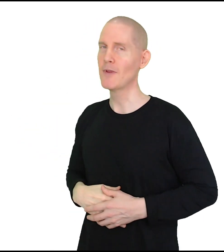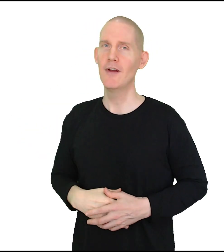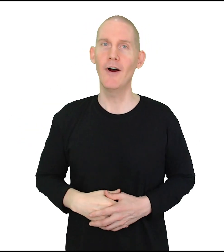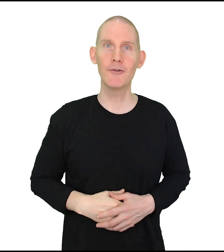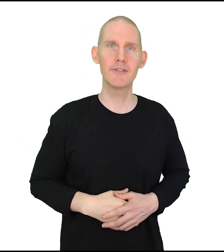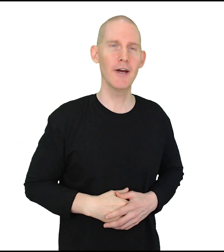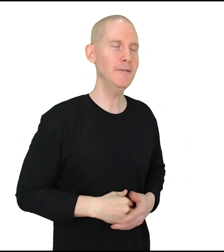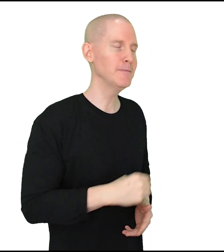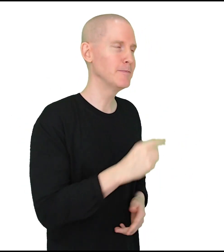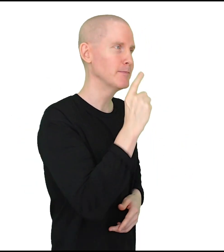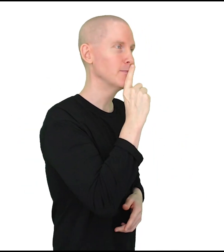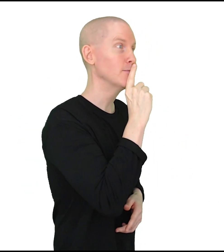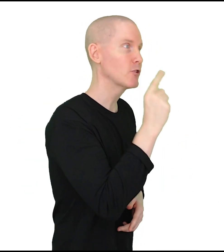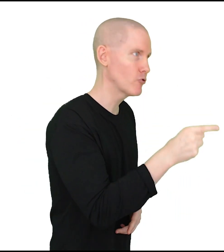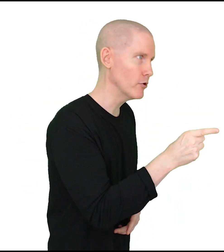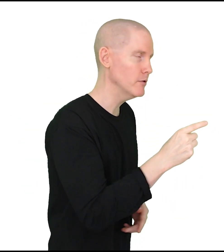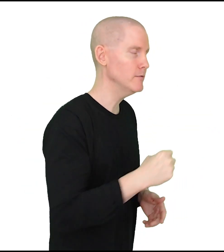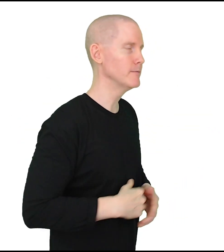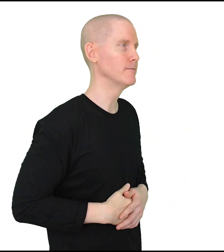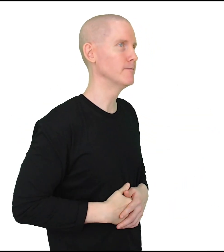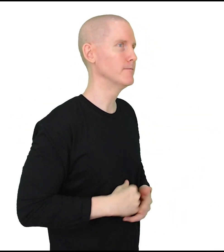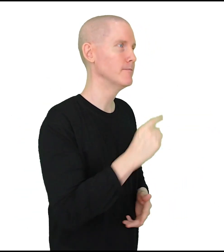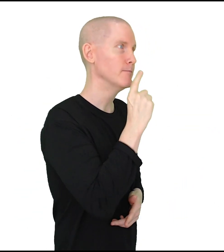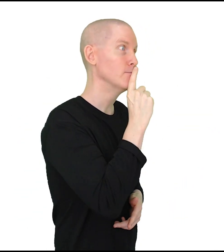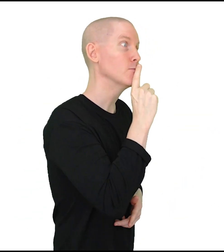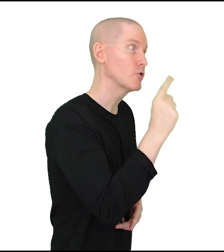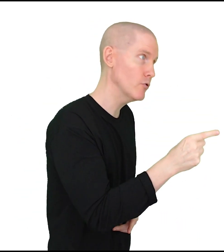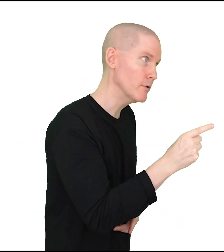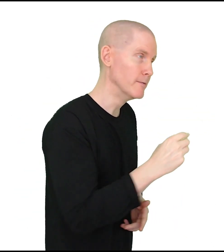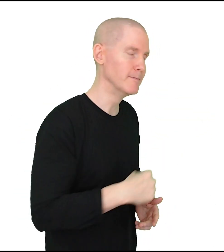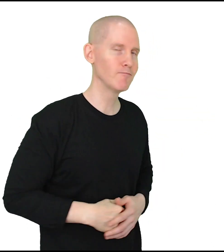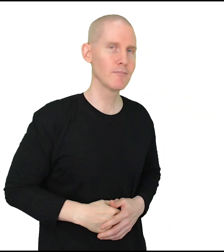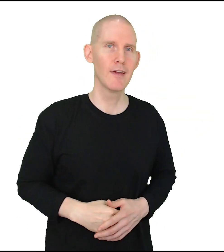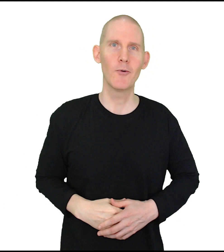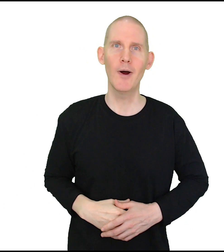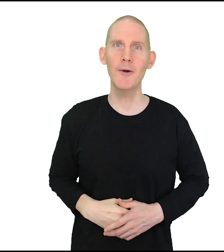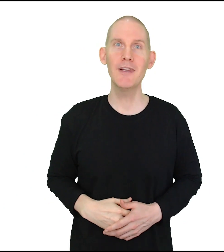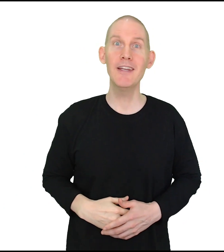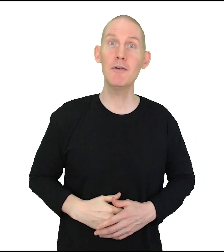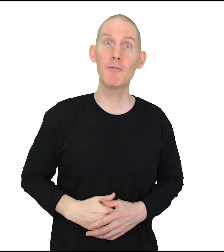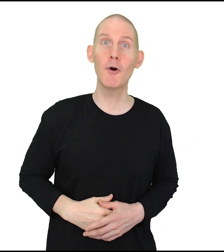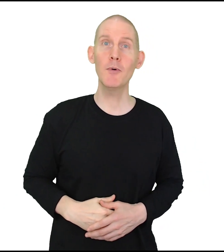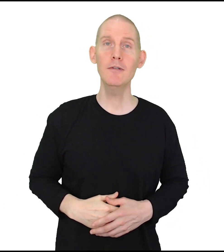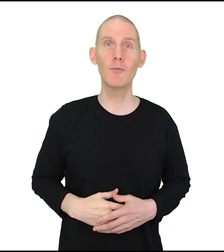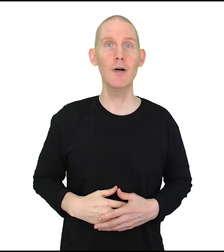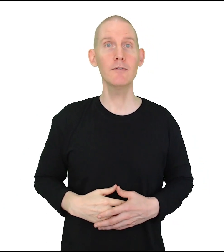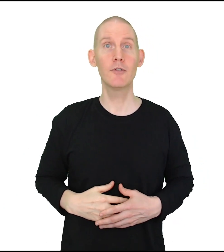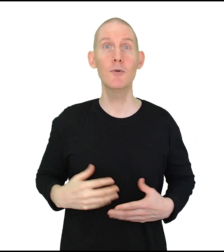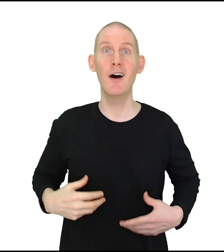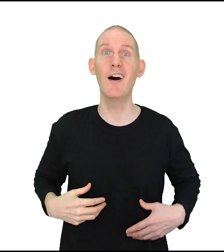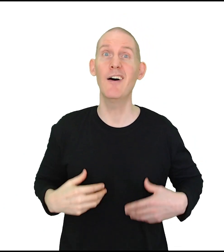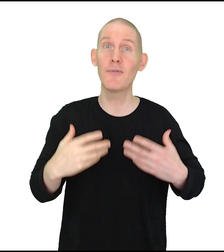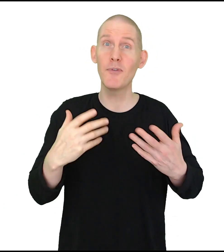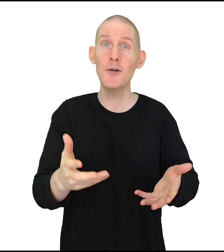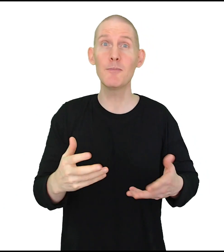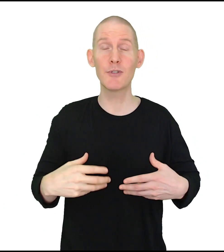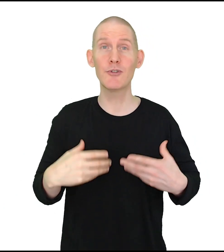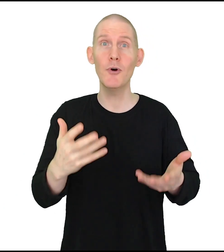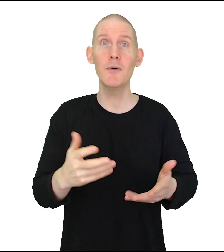Other side. True. True. Why are we leaning forward? Well, to affirm, to show that